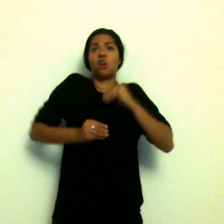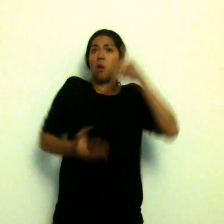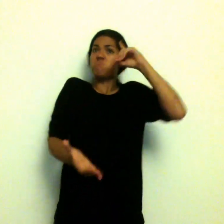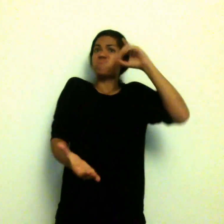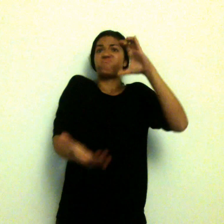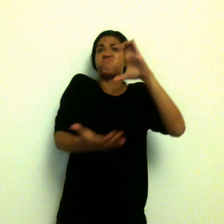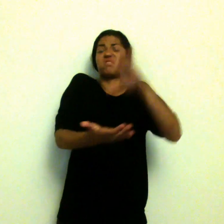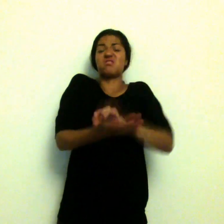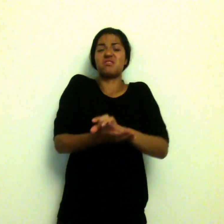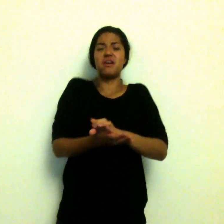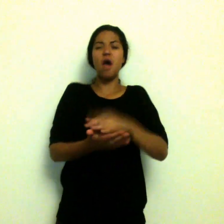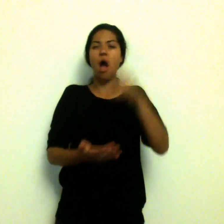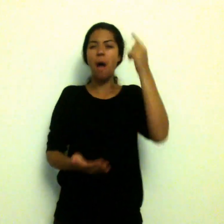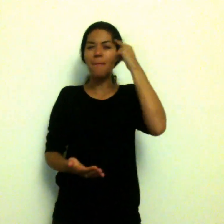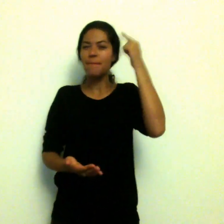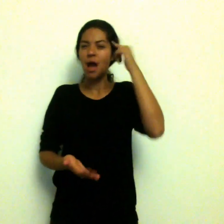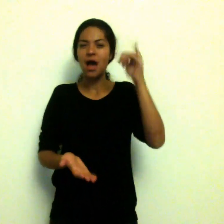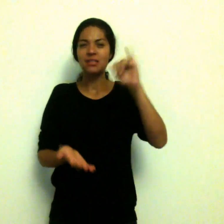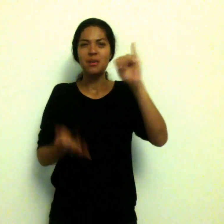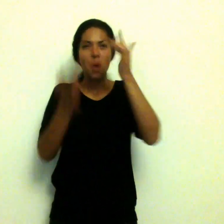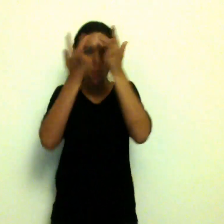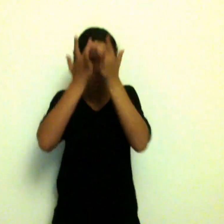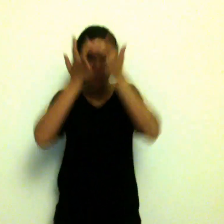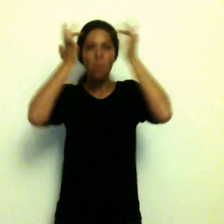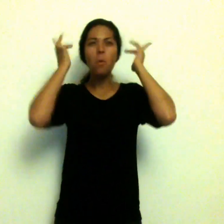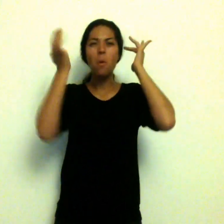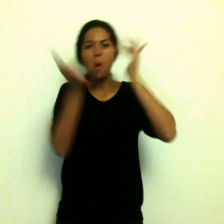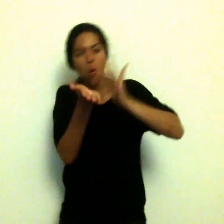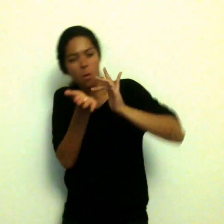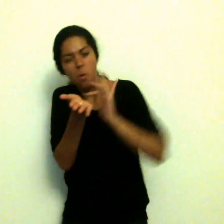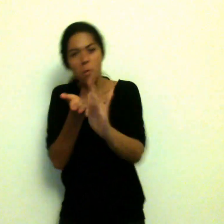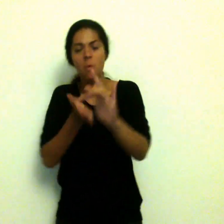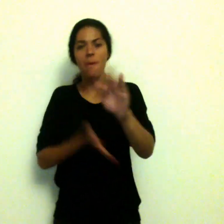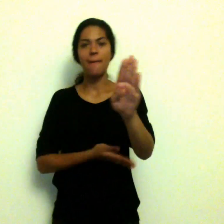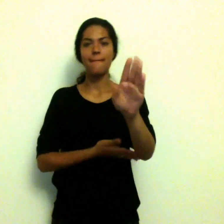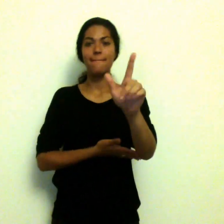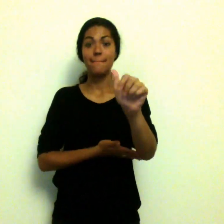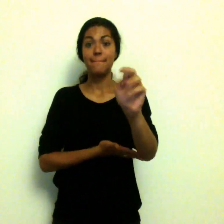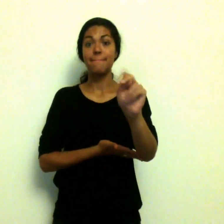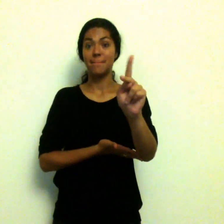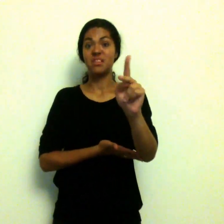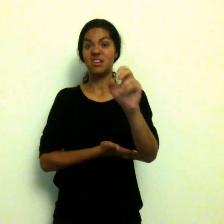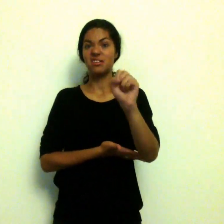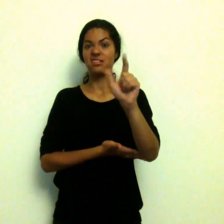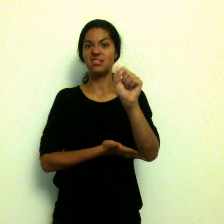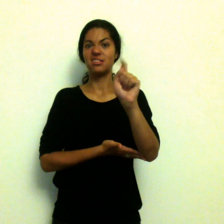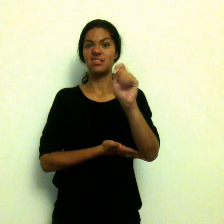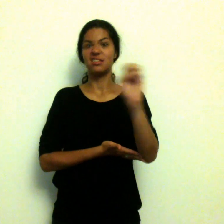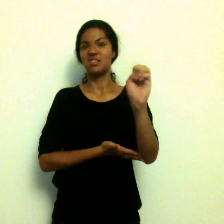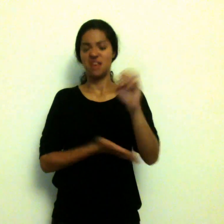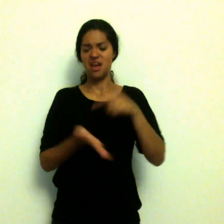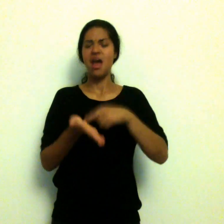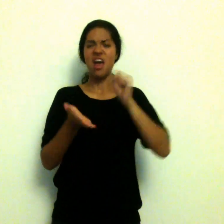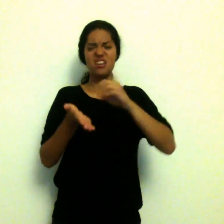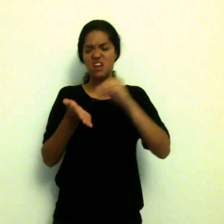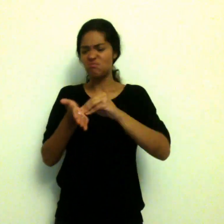blank slate, a tabula rasa as they call it, an open slate on which you can write and engrave